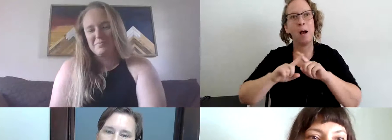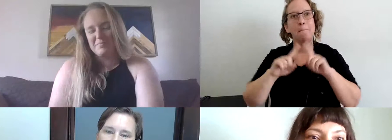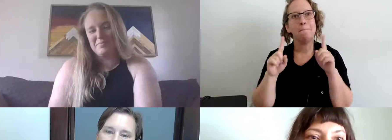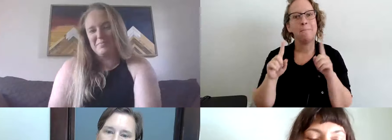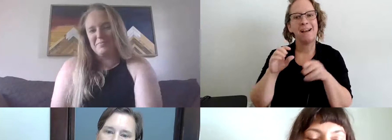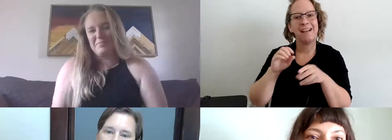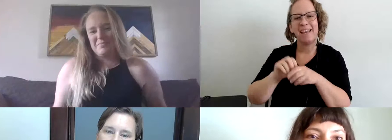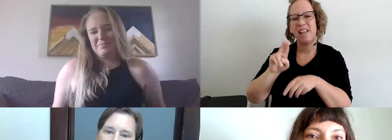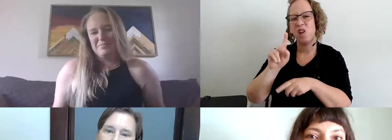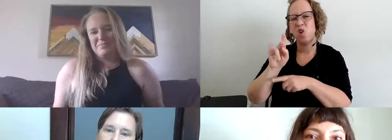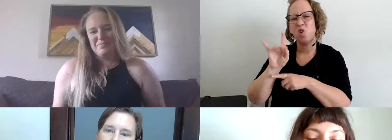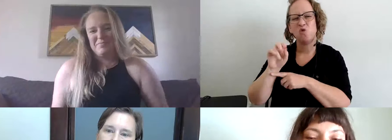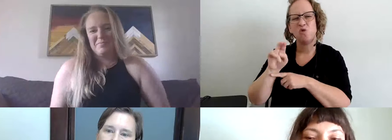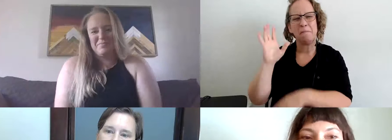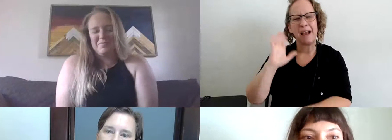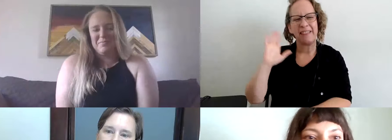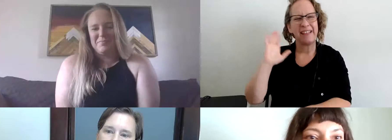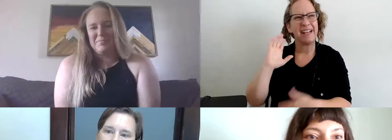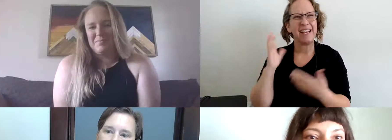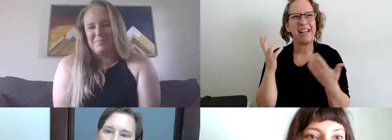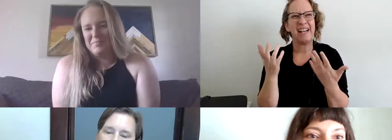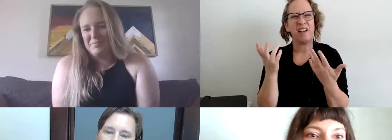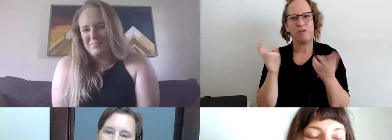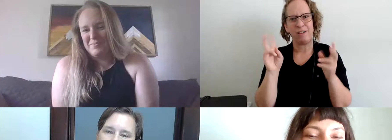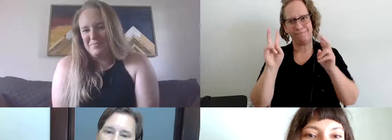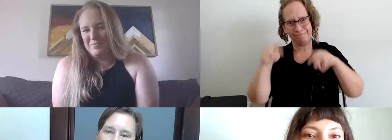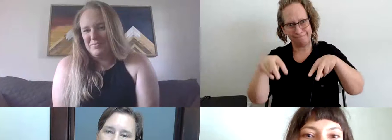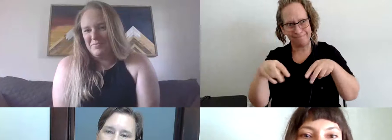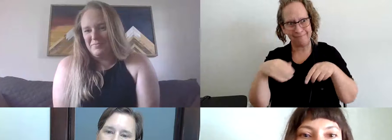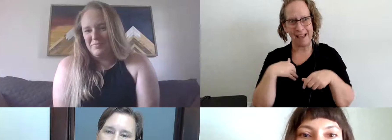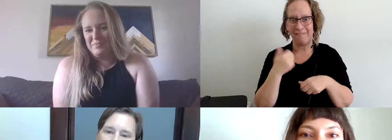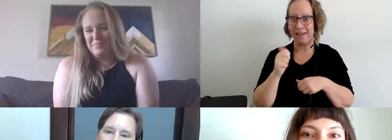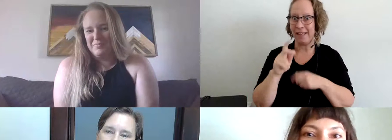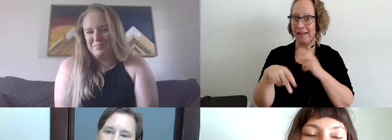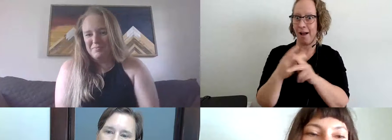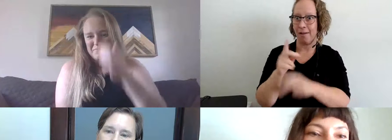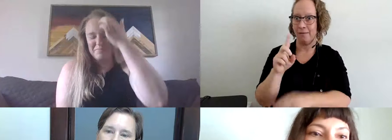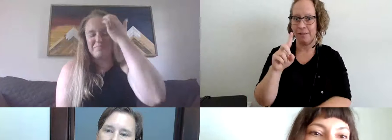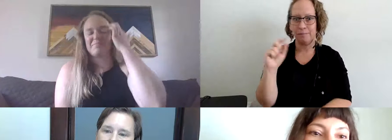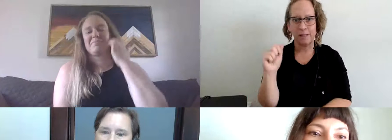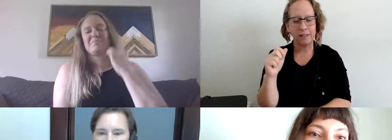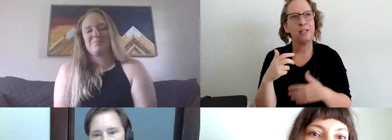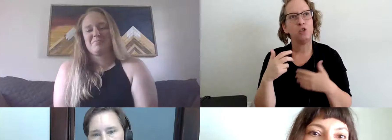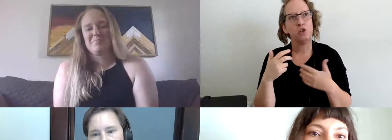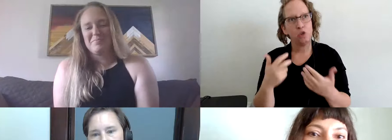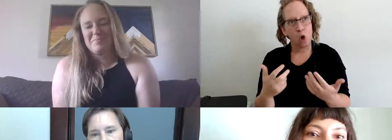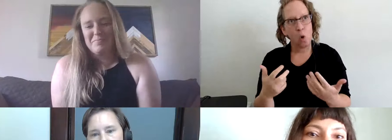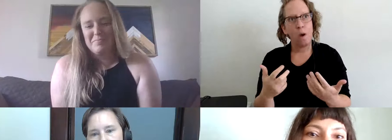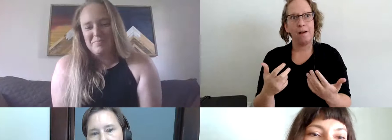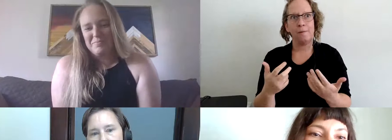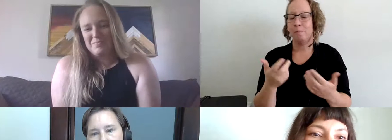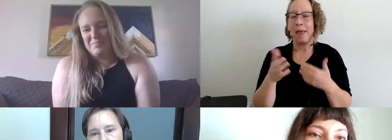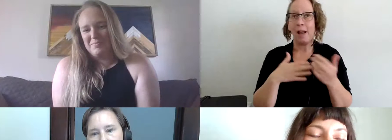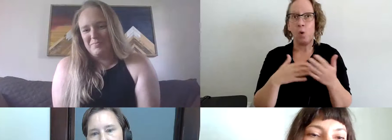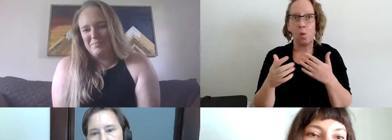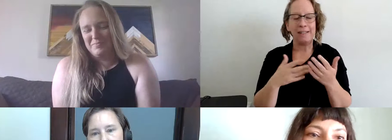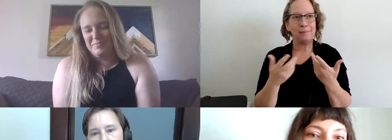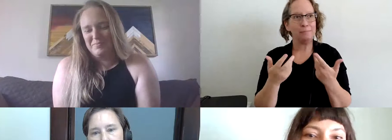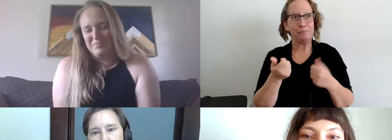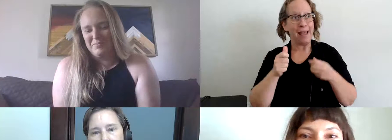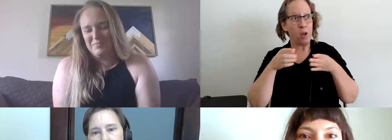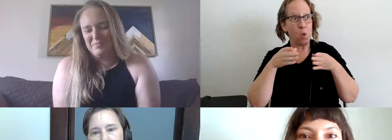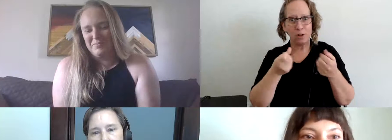Ukraine back then, it very much looked down upon to have any kind of disability. So any way that you can try